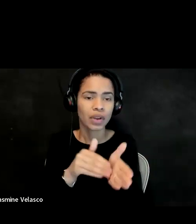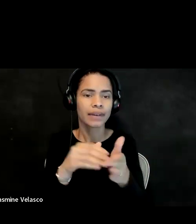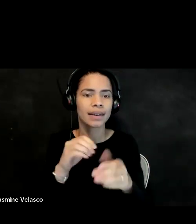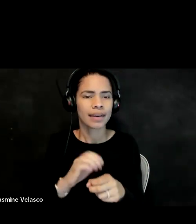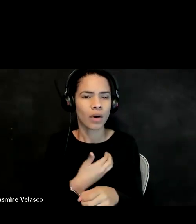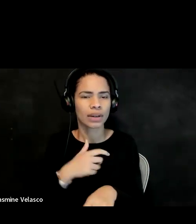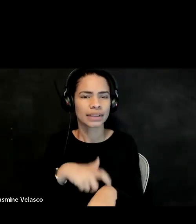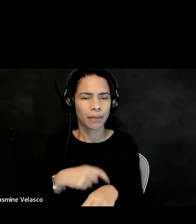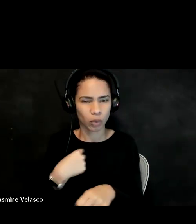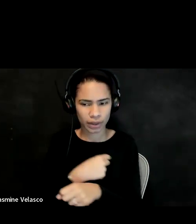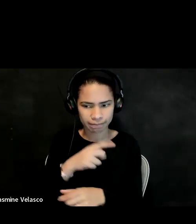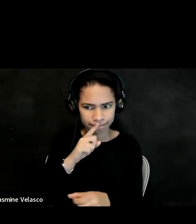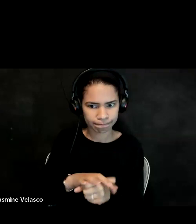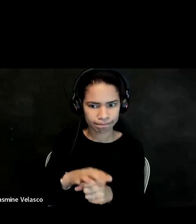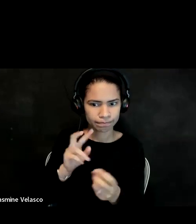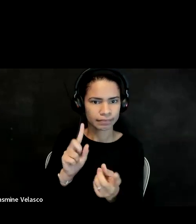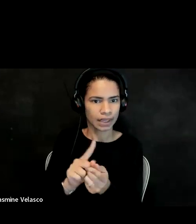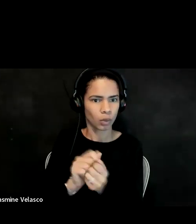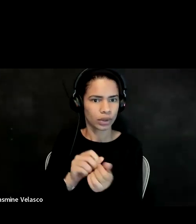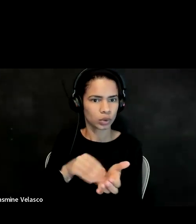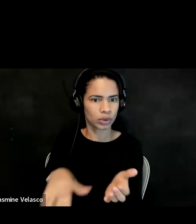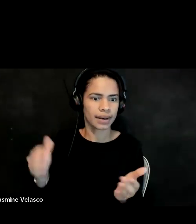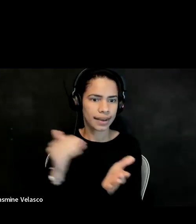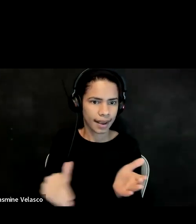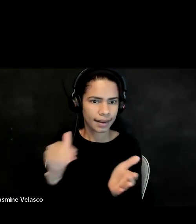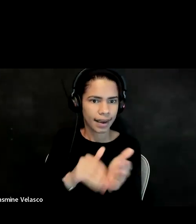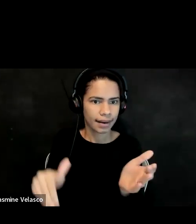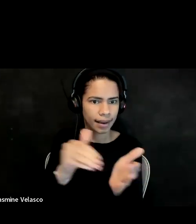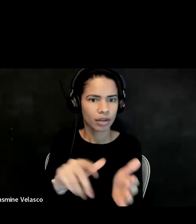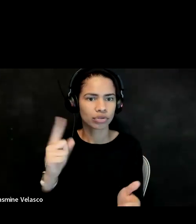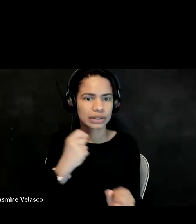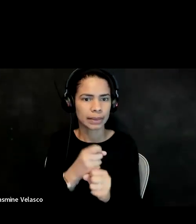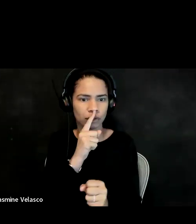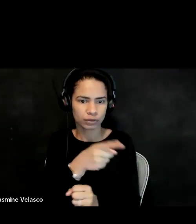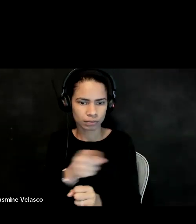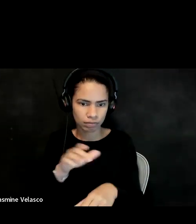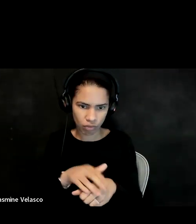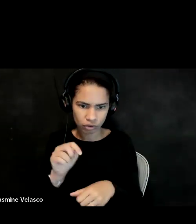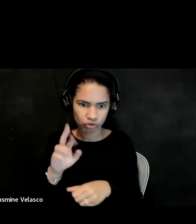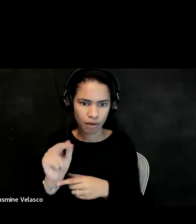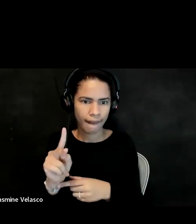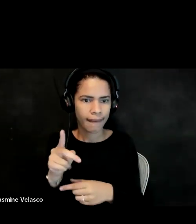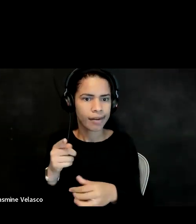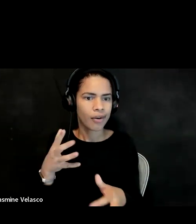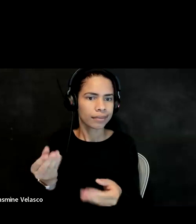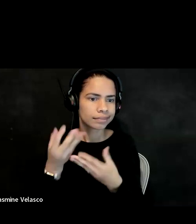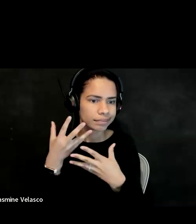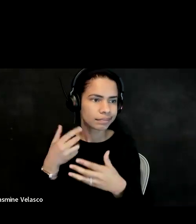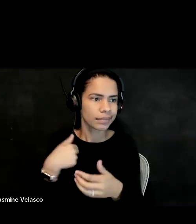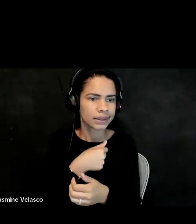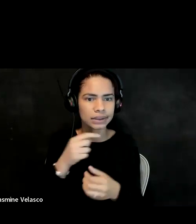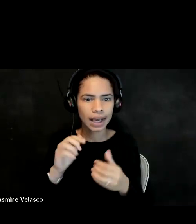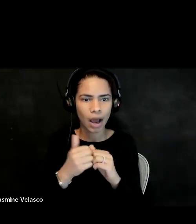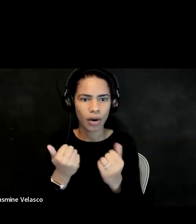be dedicating to meeting with students. We meet again and again just to keep them on track. They're updating us with how things are going. Do we